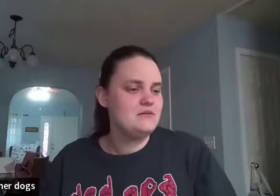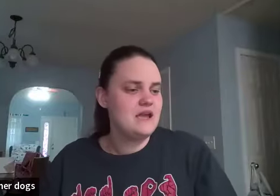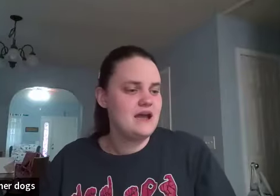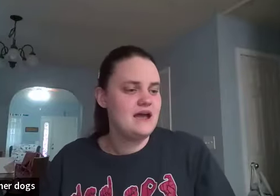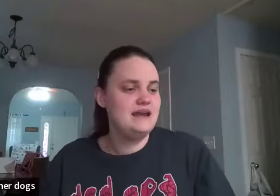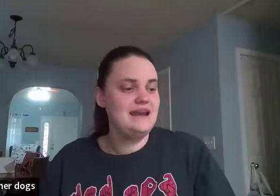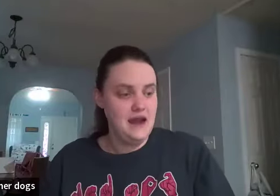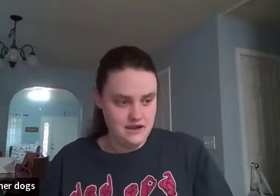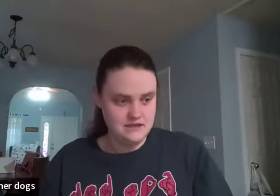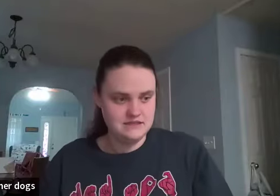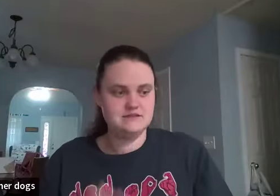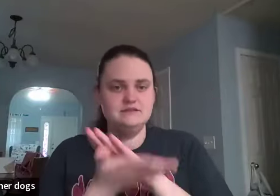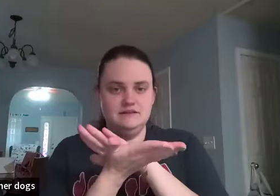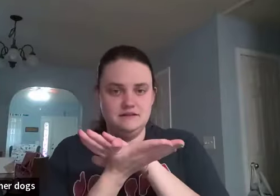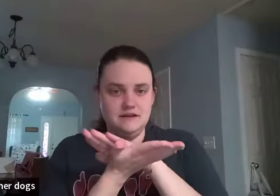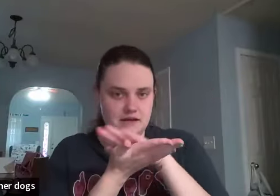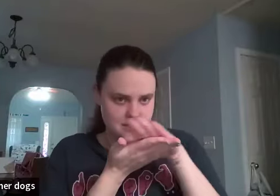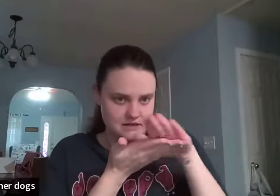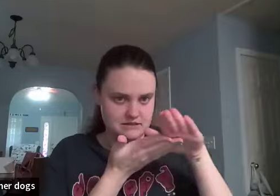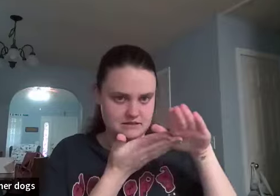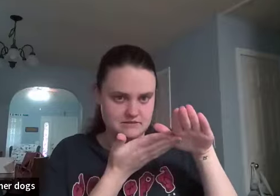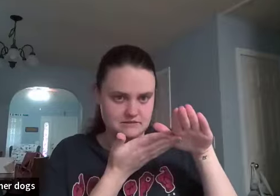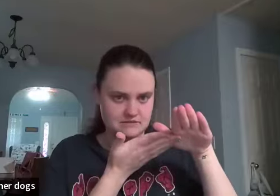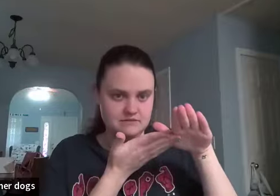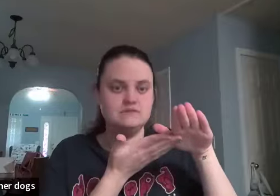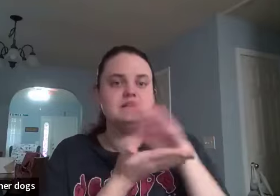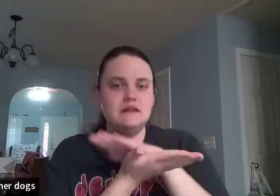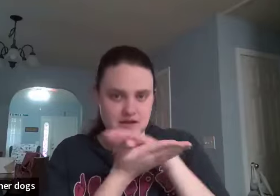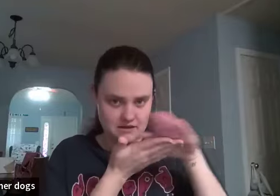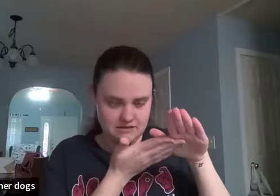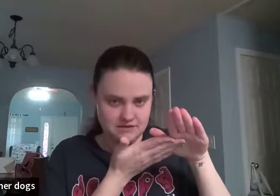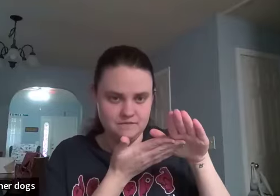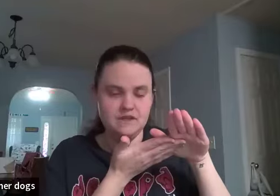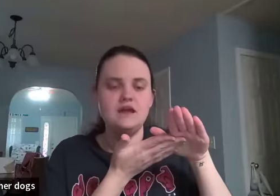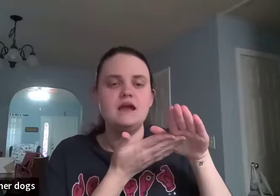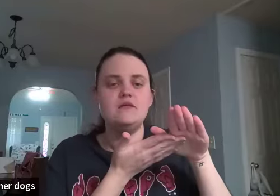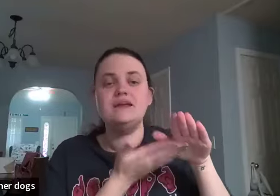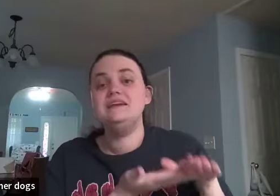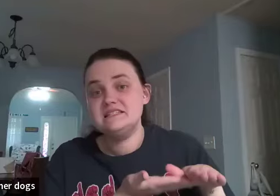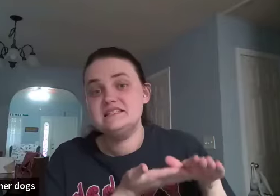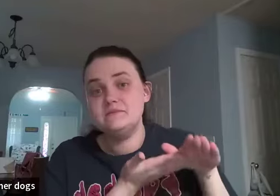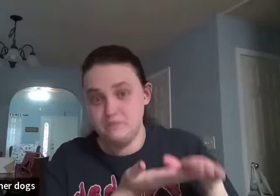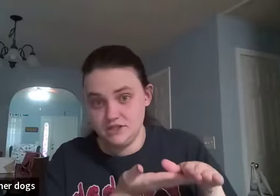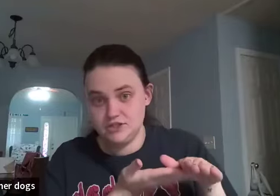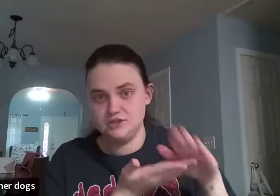Then we had nice, nice, nice. And then we had nice to meet